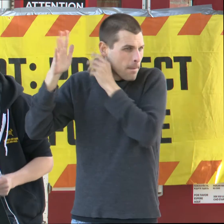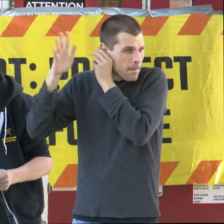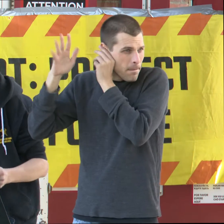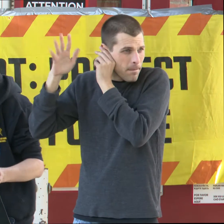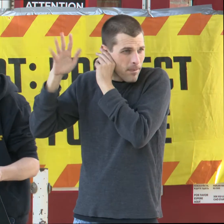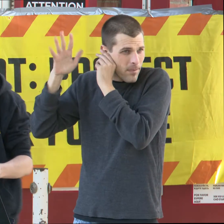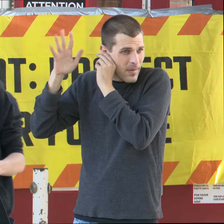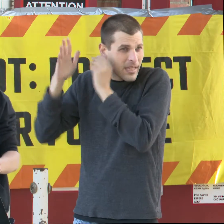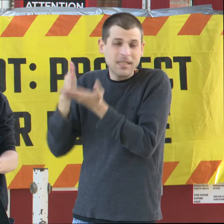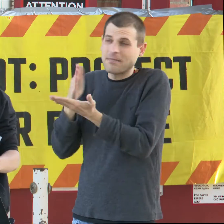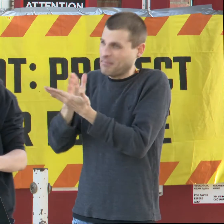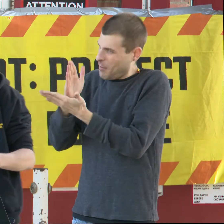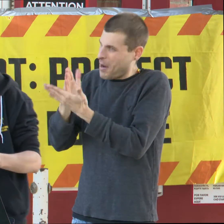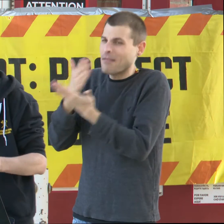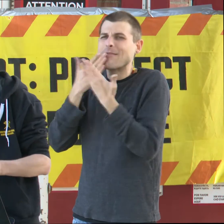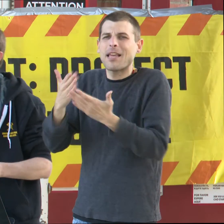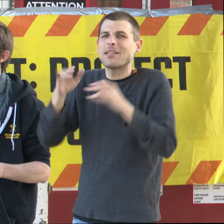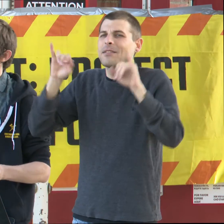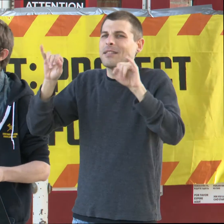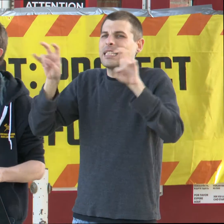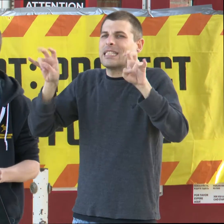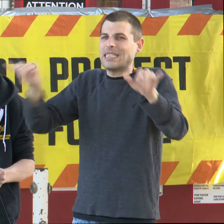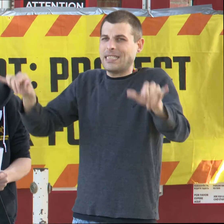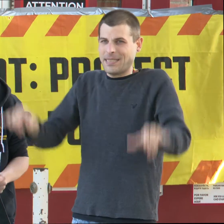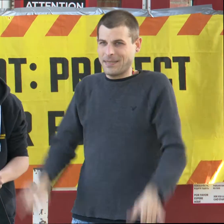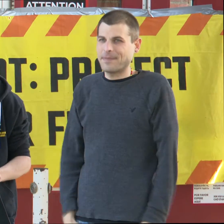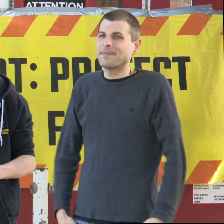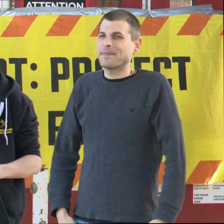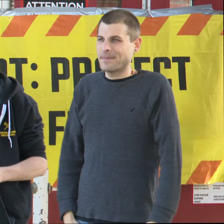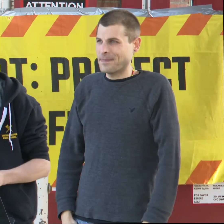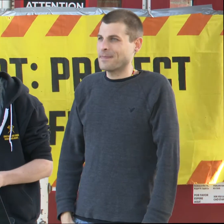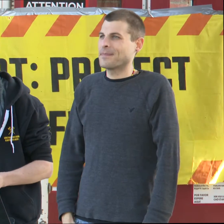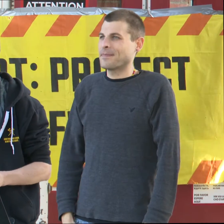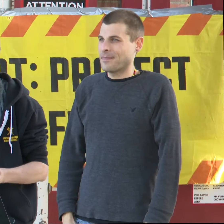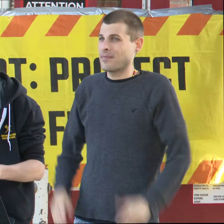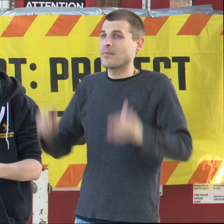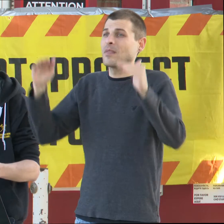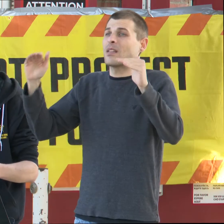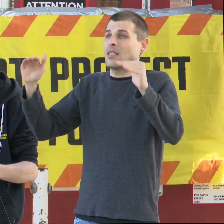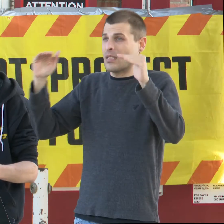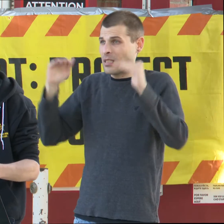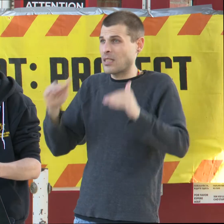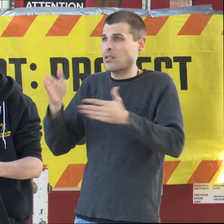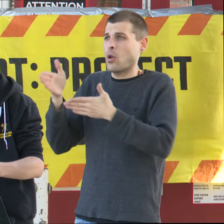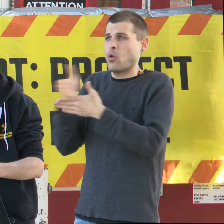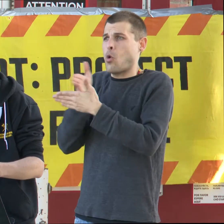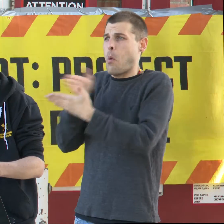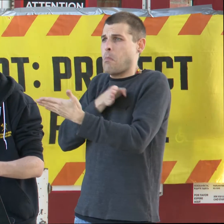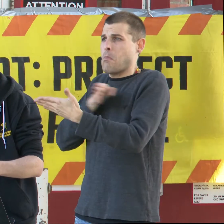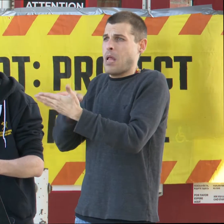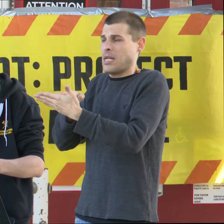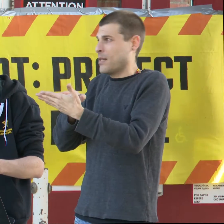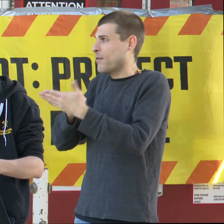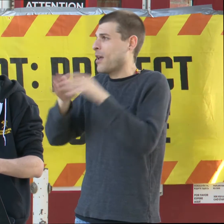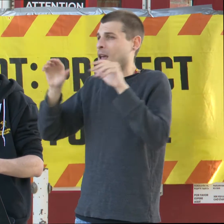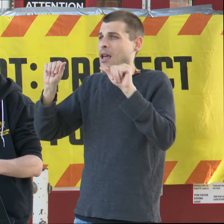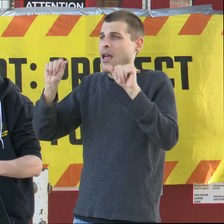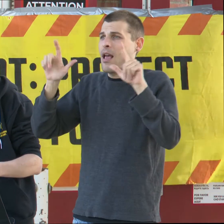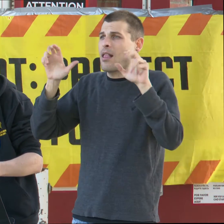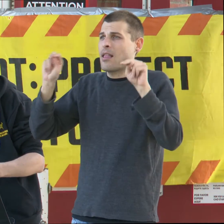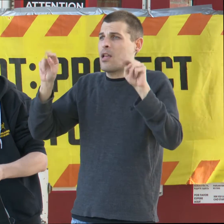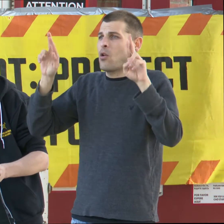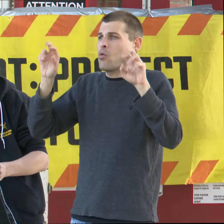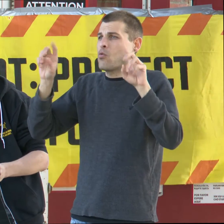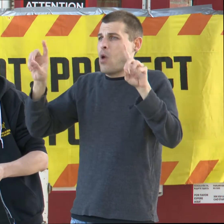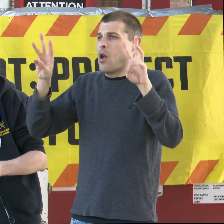you. All right, thank you, Izzy. So next up, we have another one of our co-plaintiffs on the lawsuit. We have Allan Rudwick, who is the co-chair